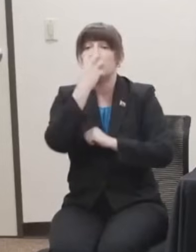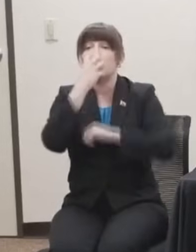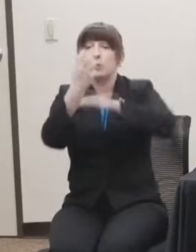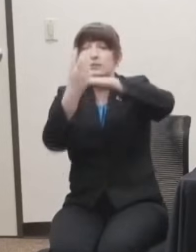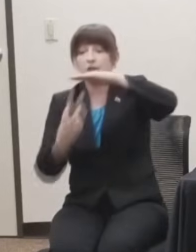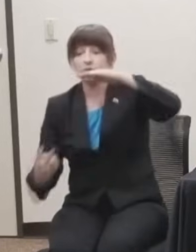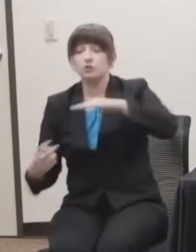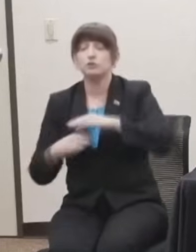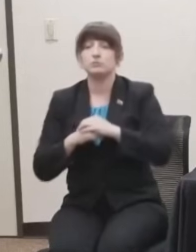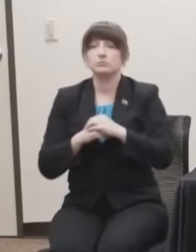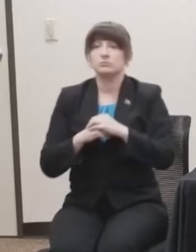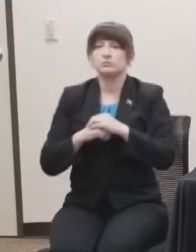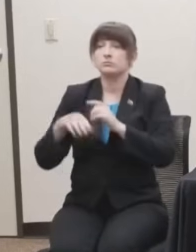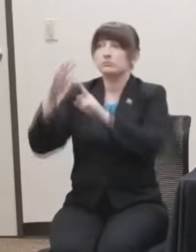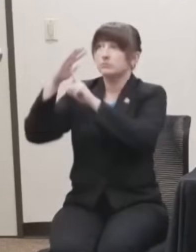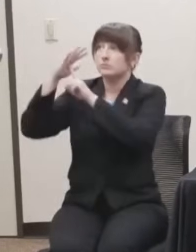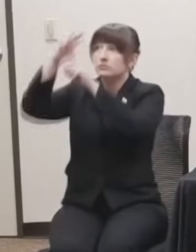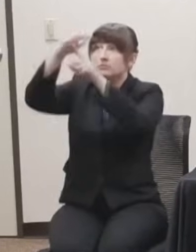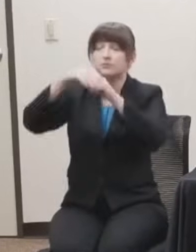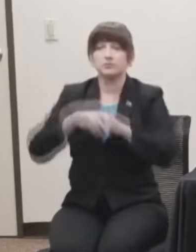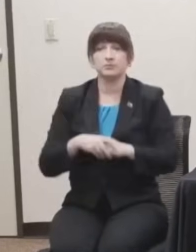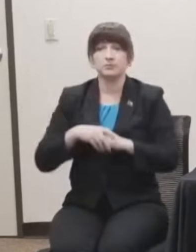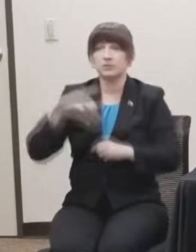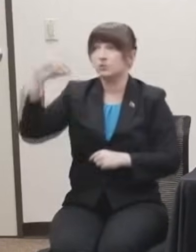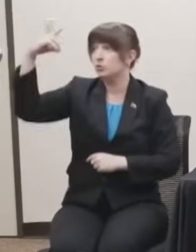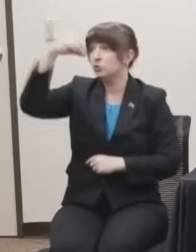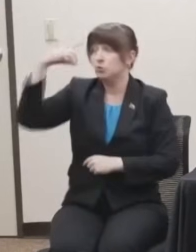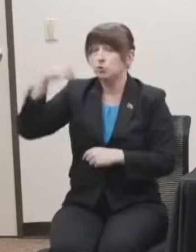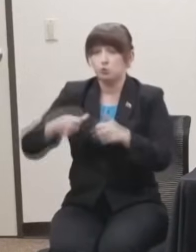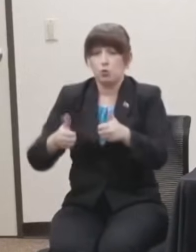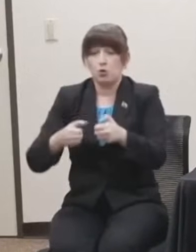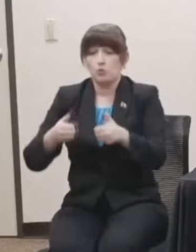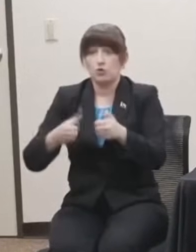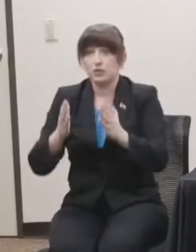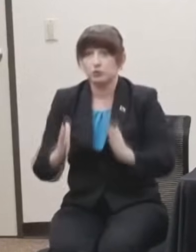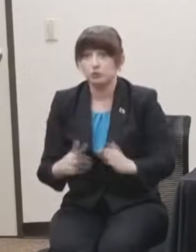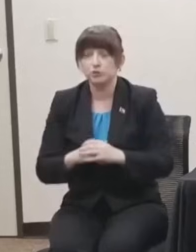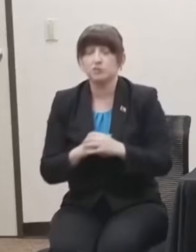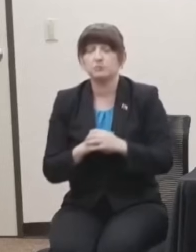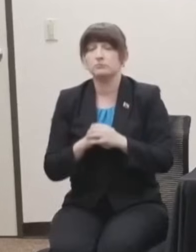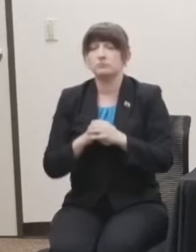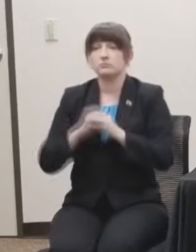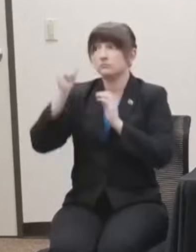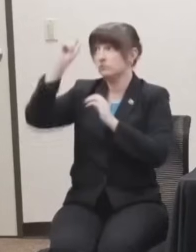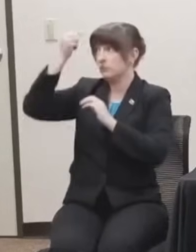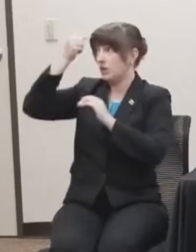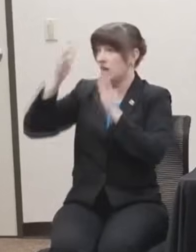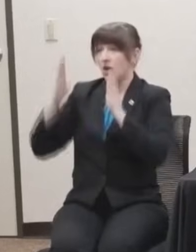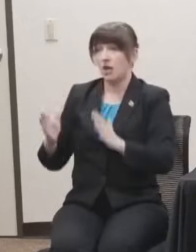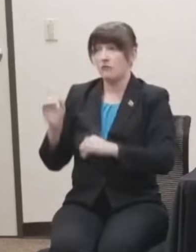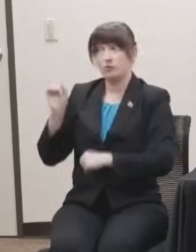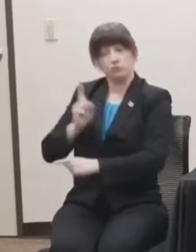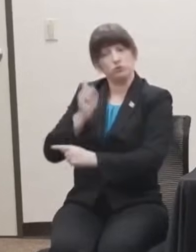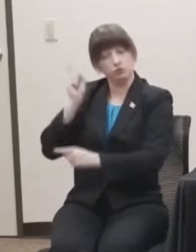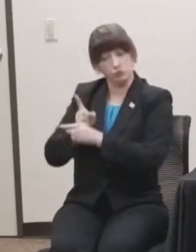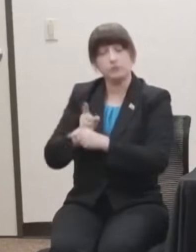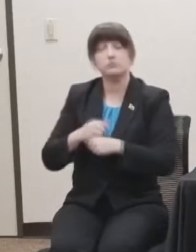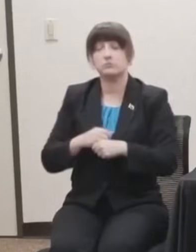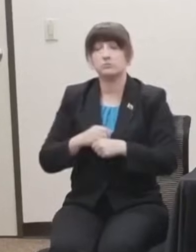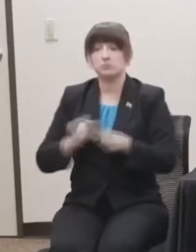drones. So there's a lot of work being done. The governor's very accurate. The ground is saturated, so now a little